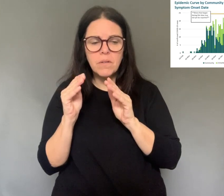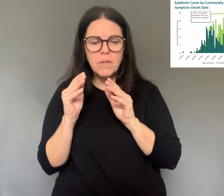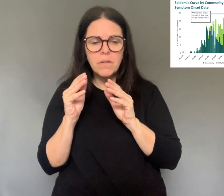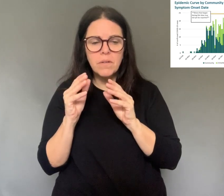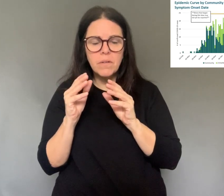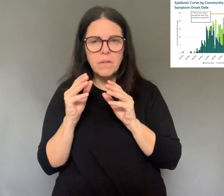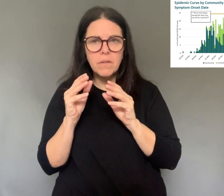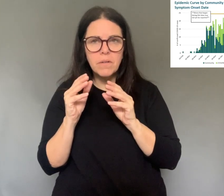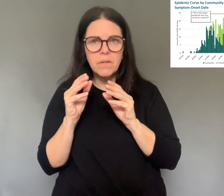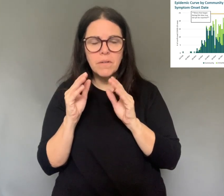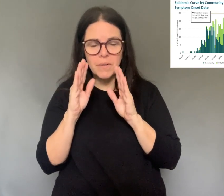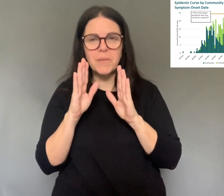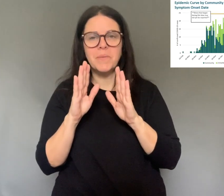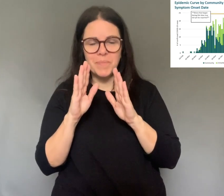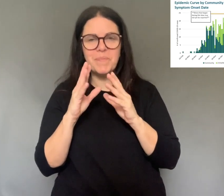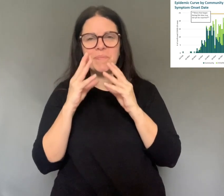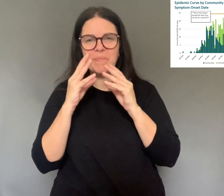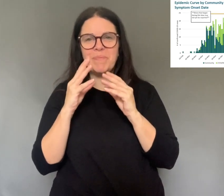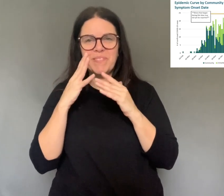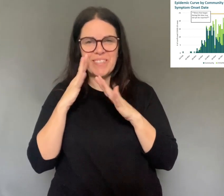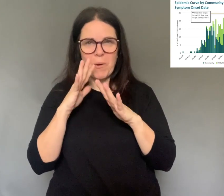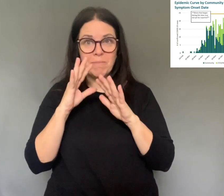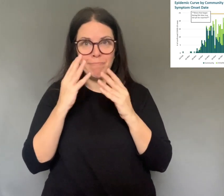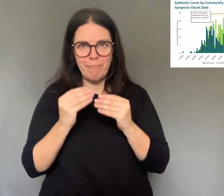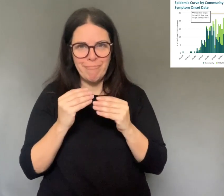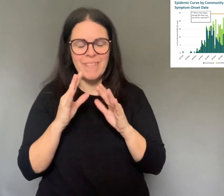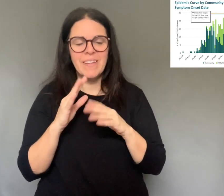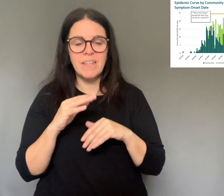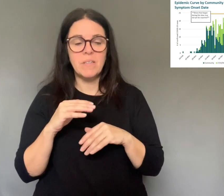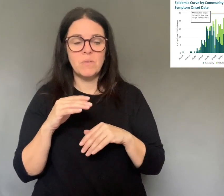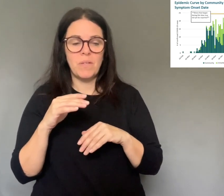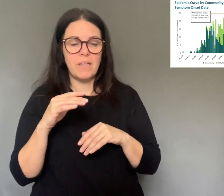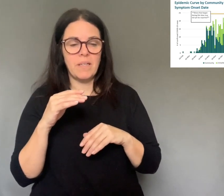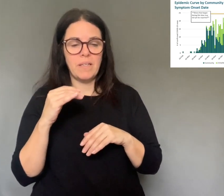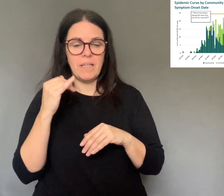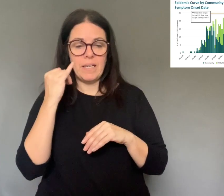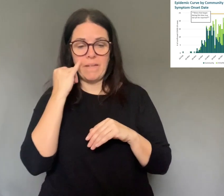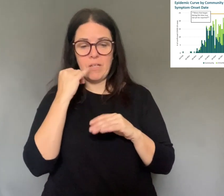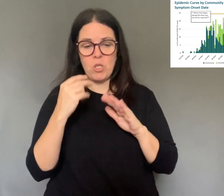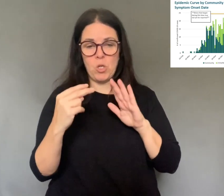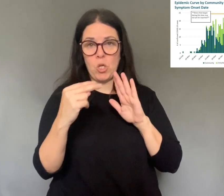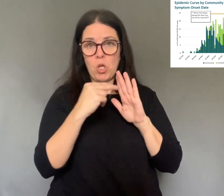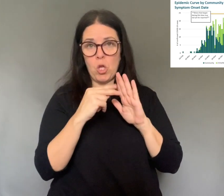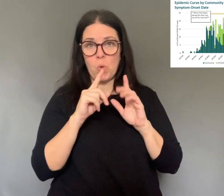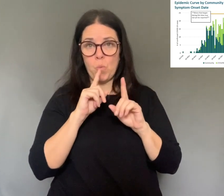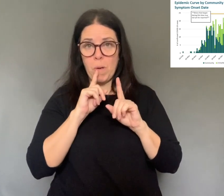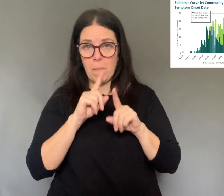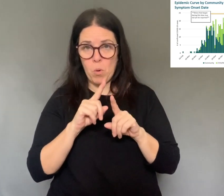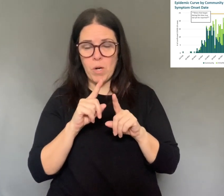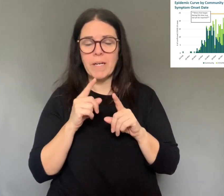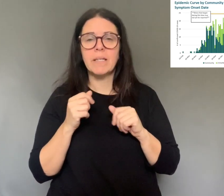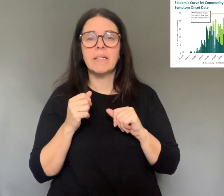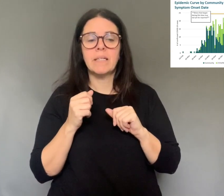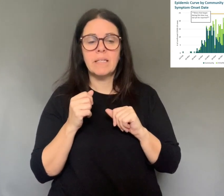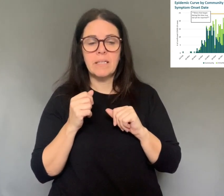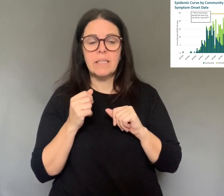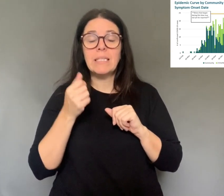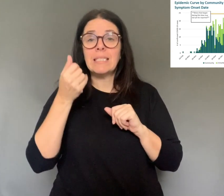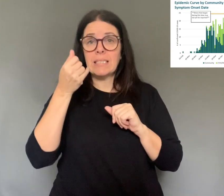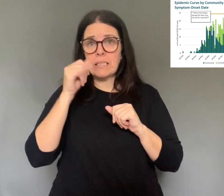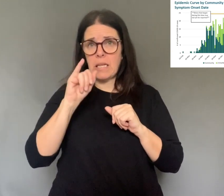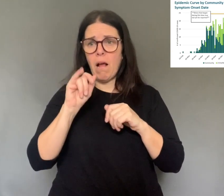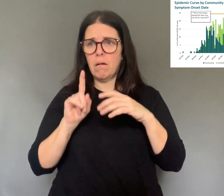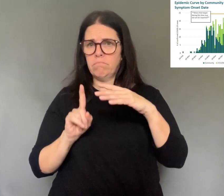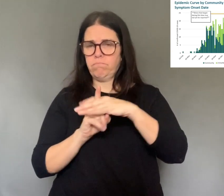not seeing the peak. So it's pretty stabilized. And on an average, if you do go with the day-to-day comparison